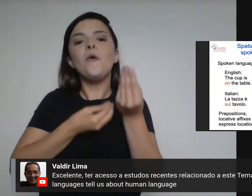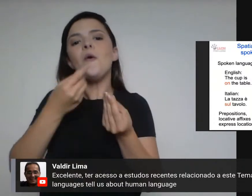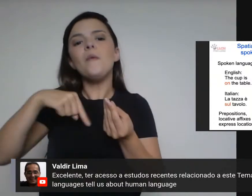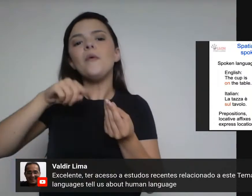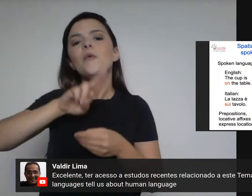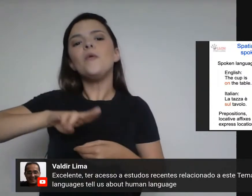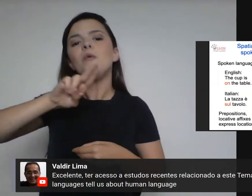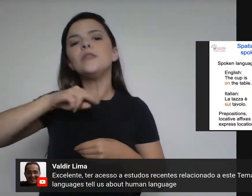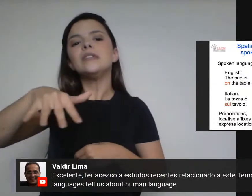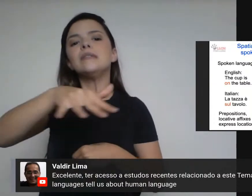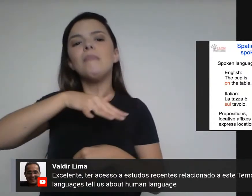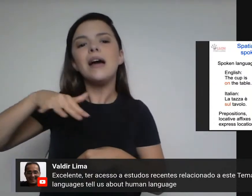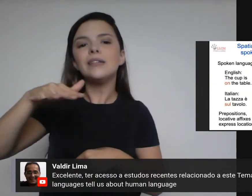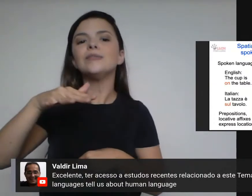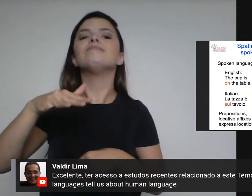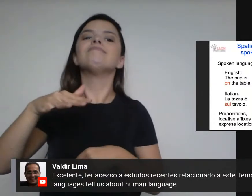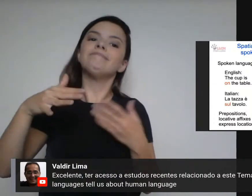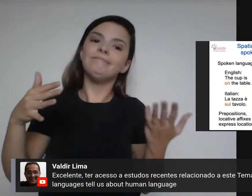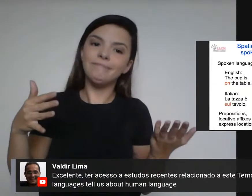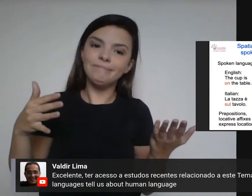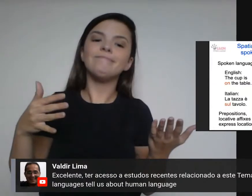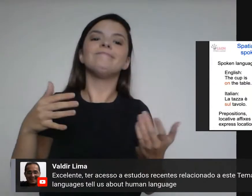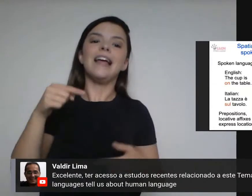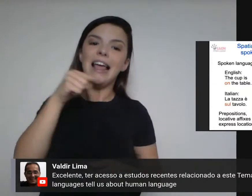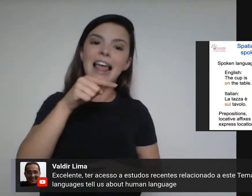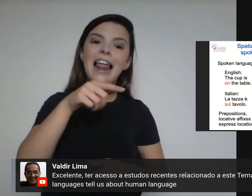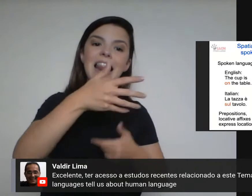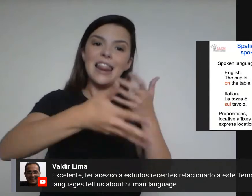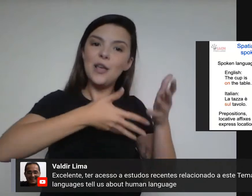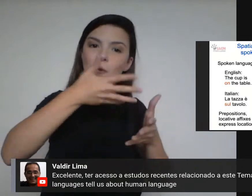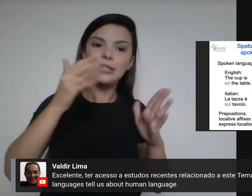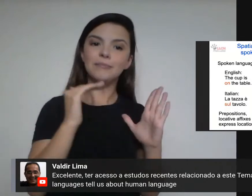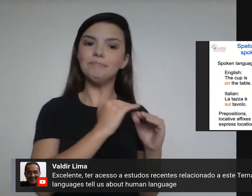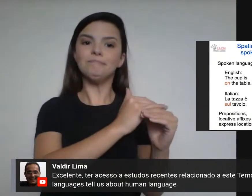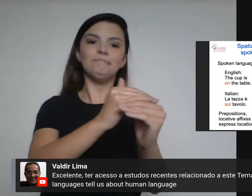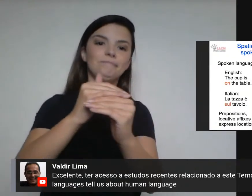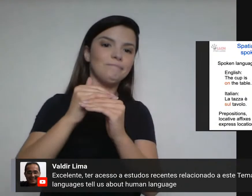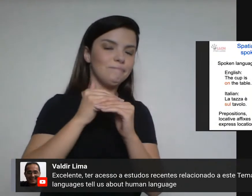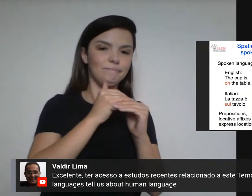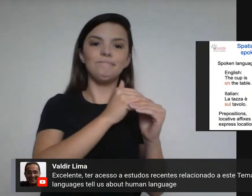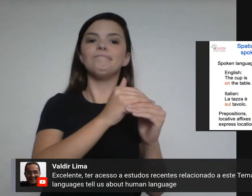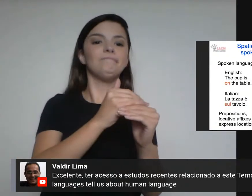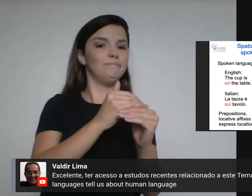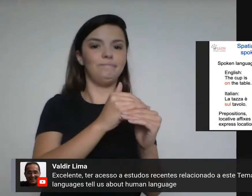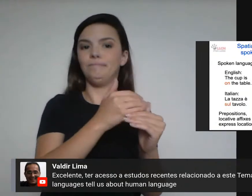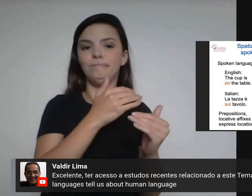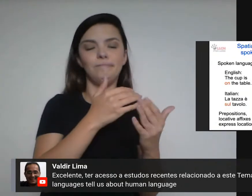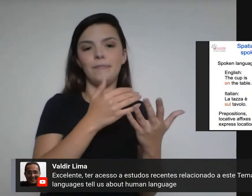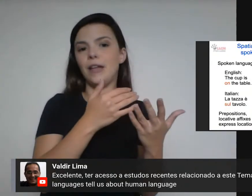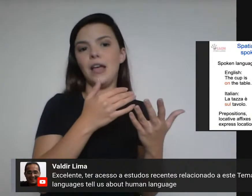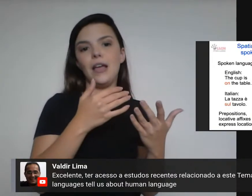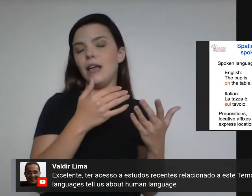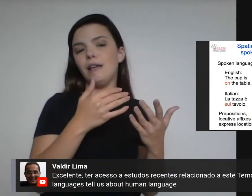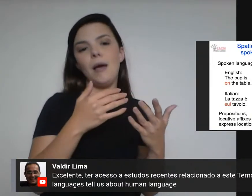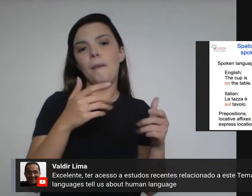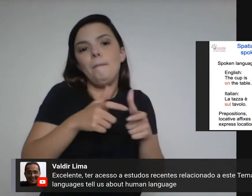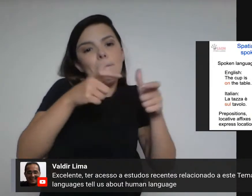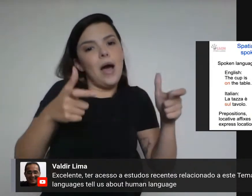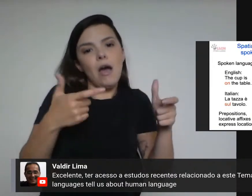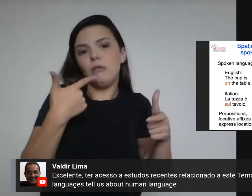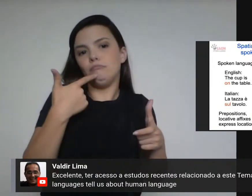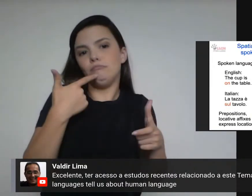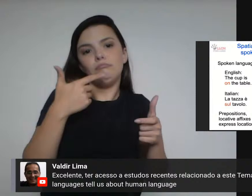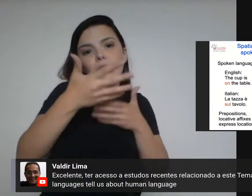to be fairly universal to sign languages. There are at least no natural sign languages that I'm aware of that use